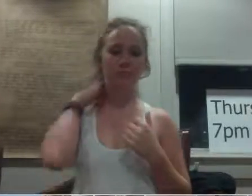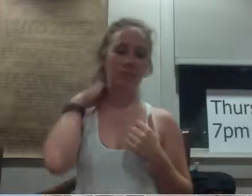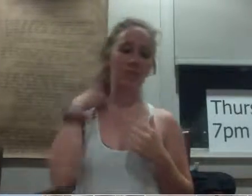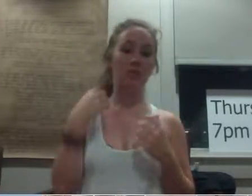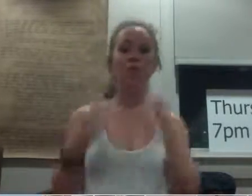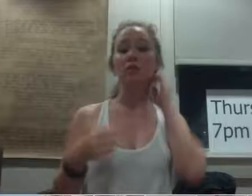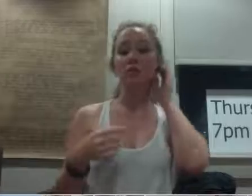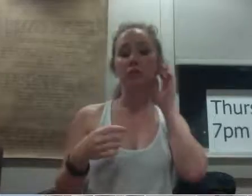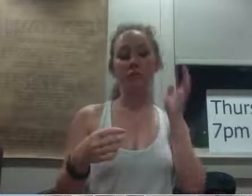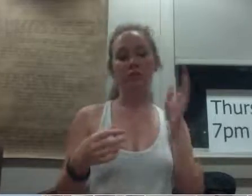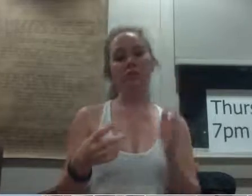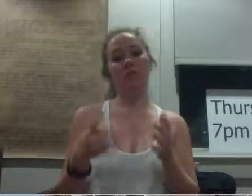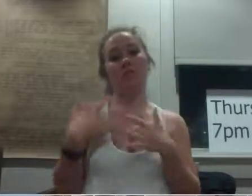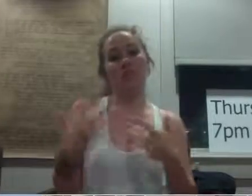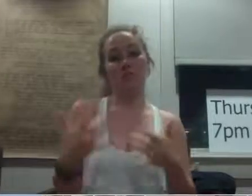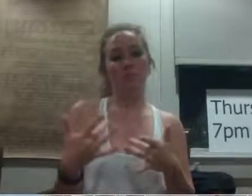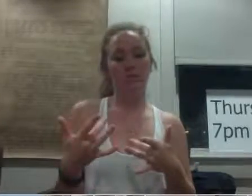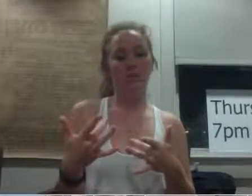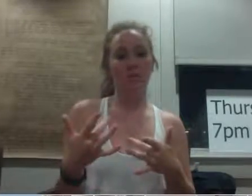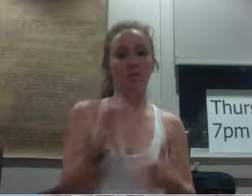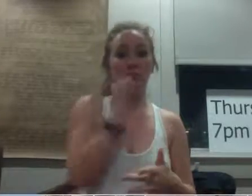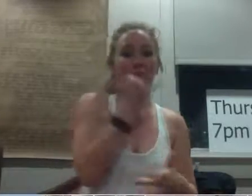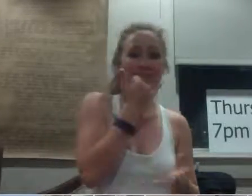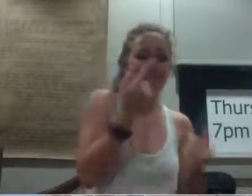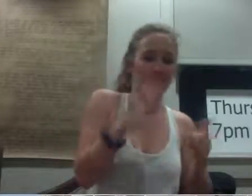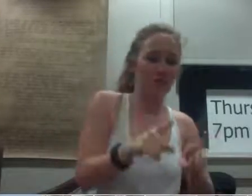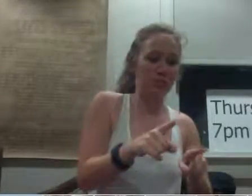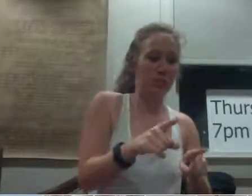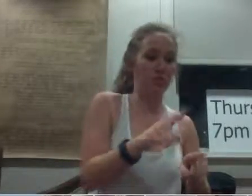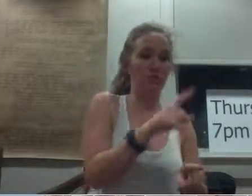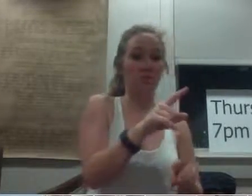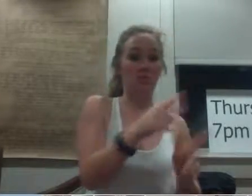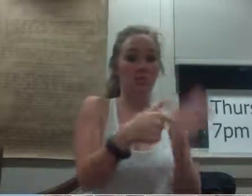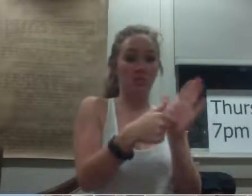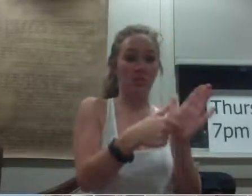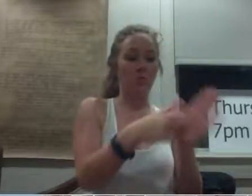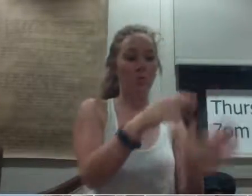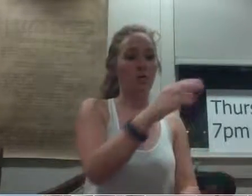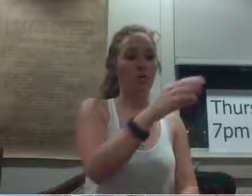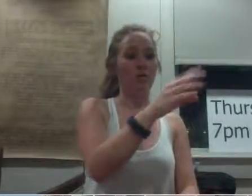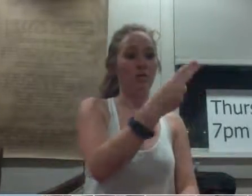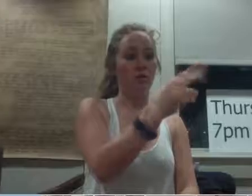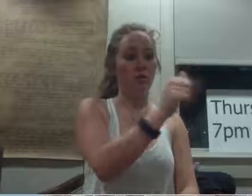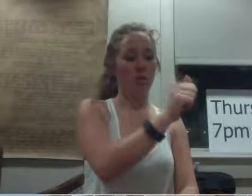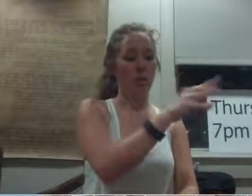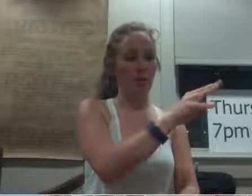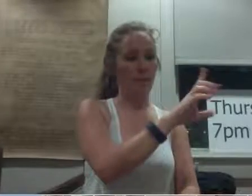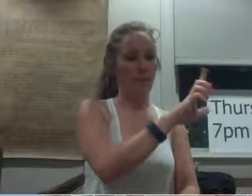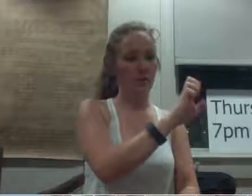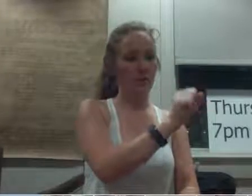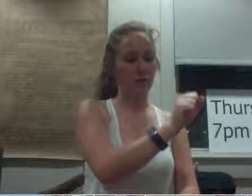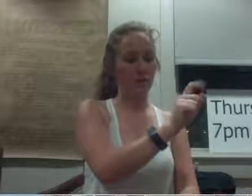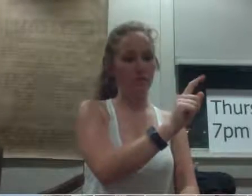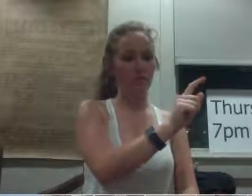The tragedies were sad and typically had a mistake that happened. For example,